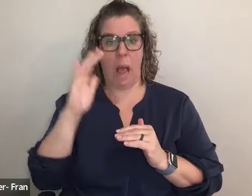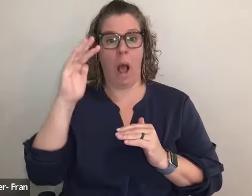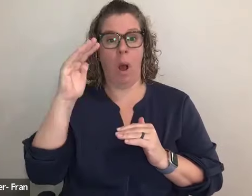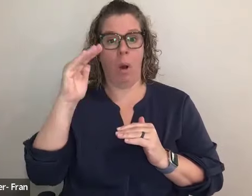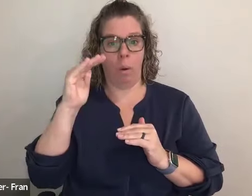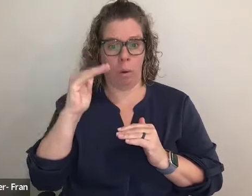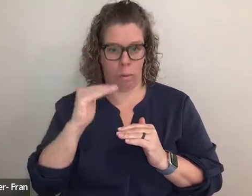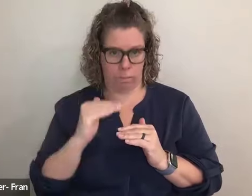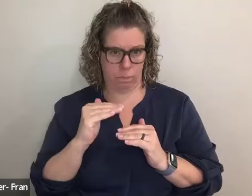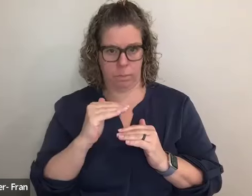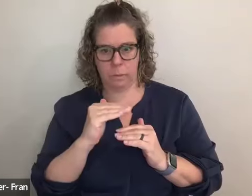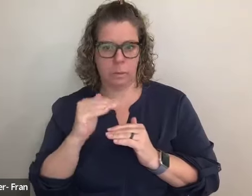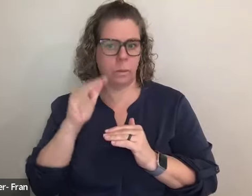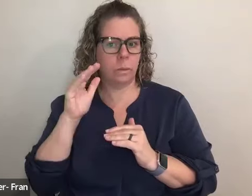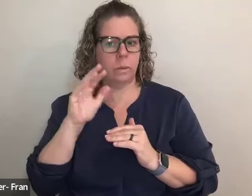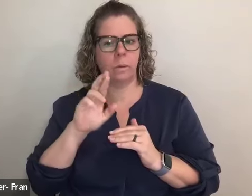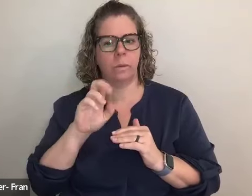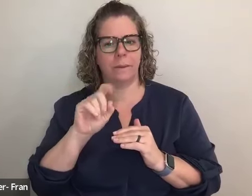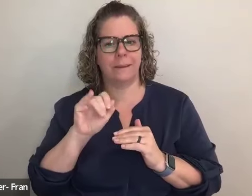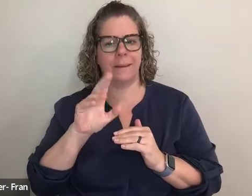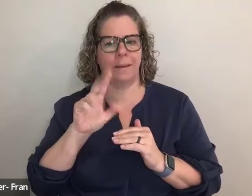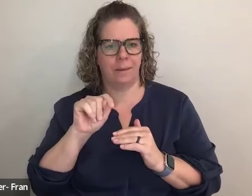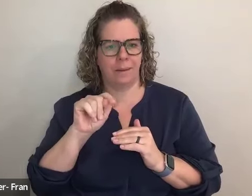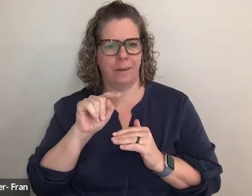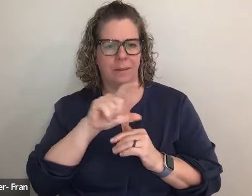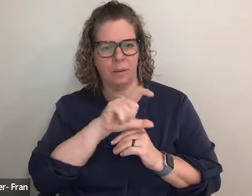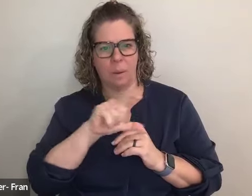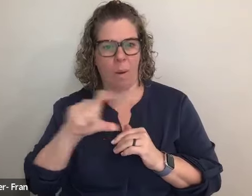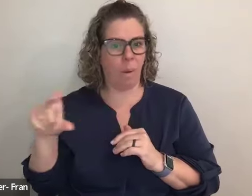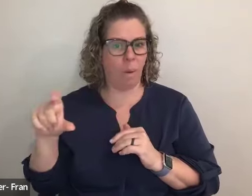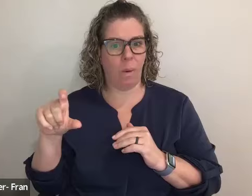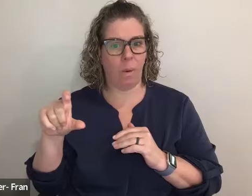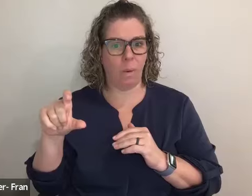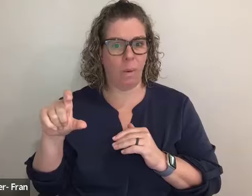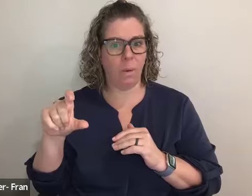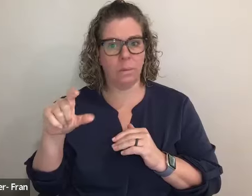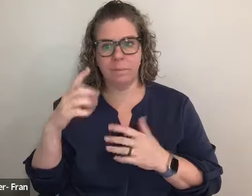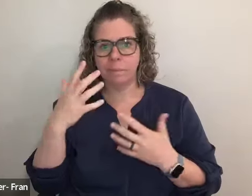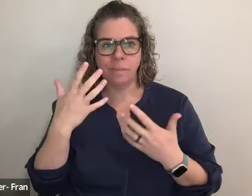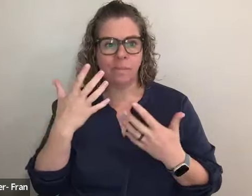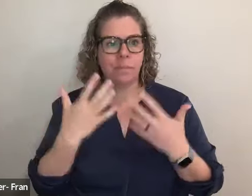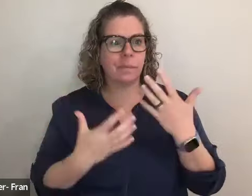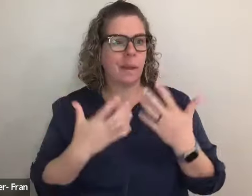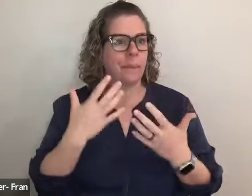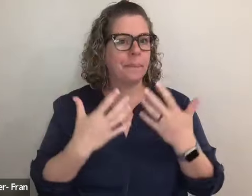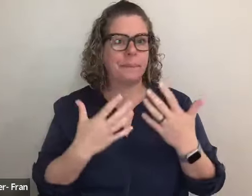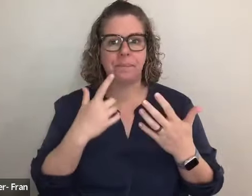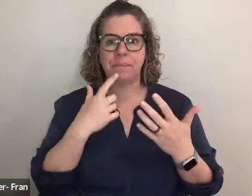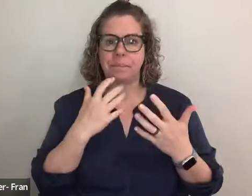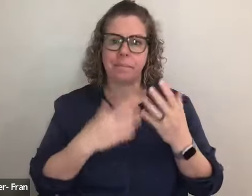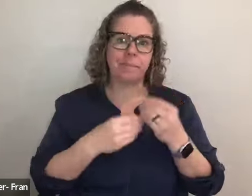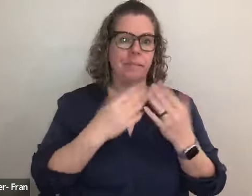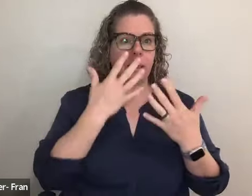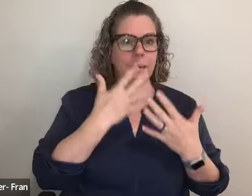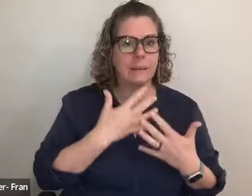my resiliency zone. Oh, I'm in a low zone. I'm really struggling with extra sadness or depression or